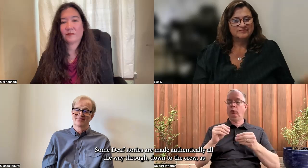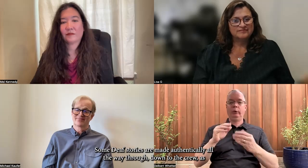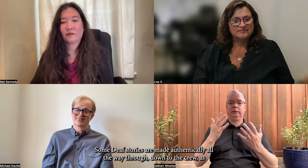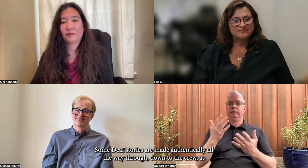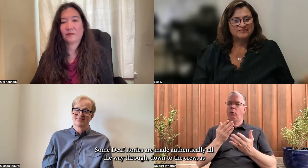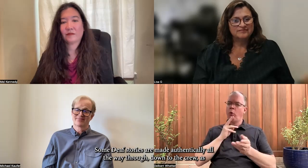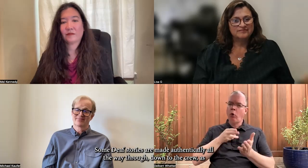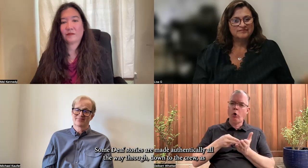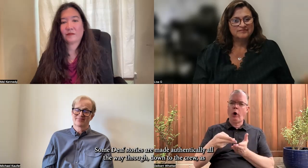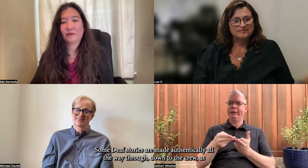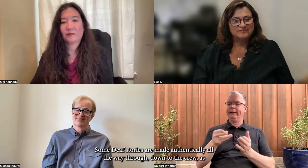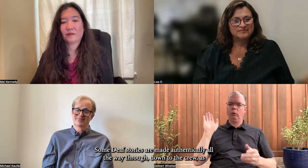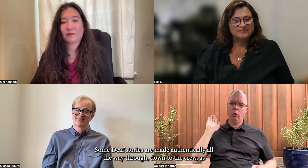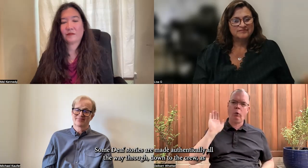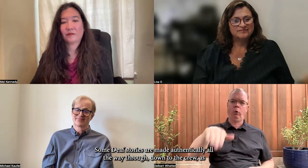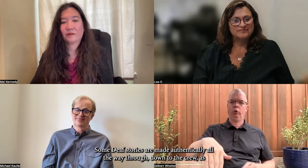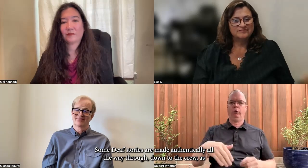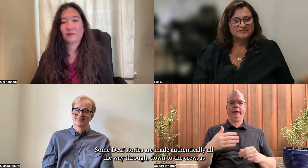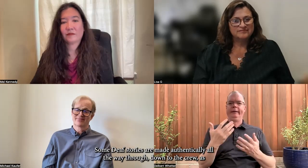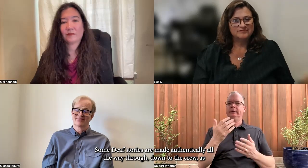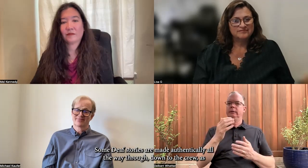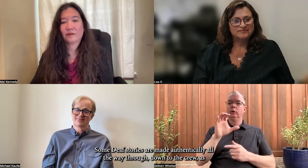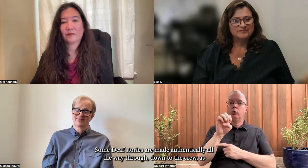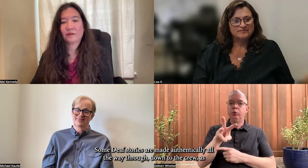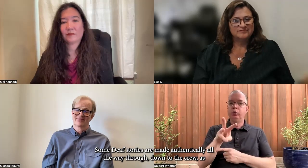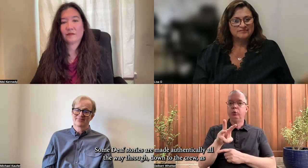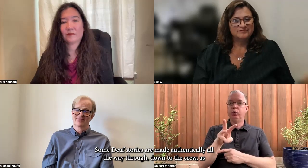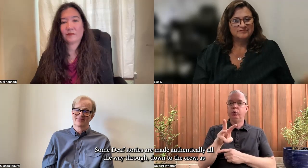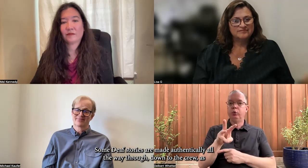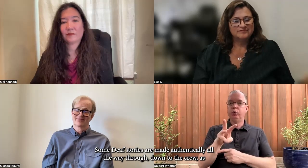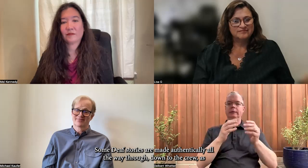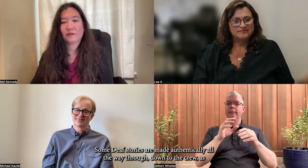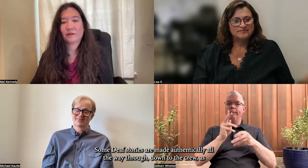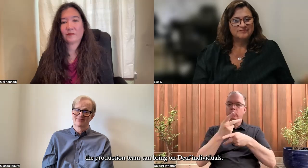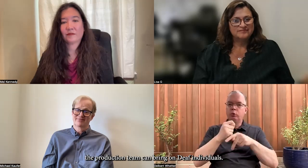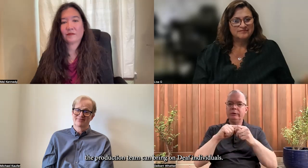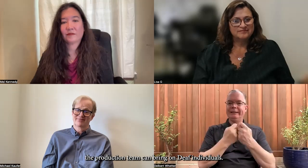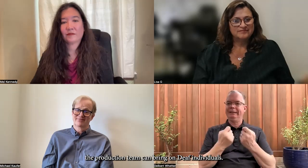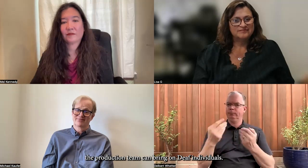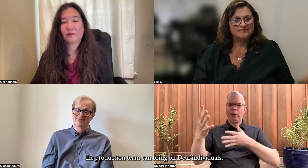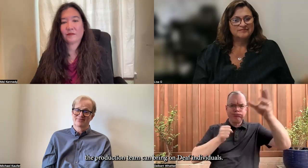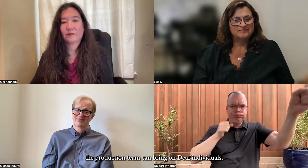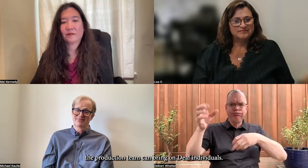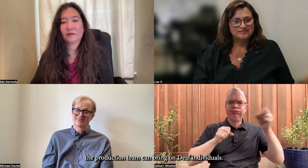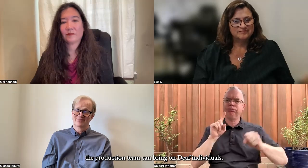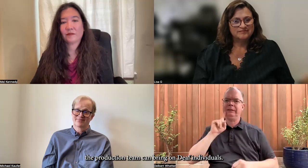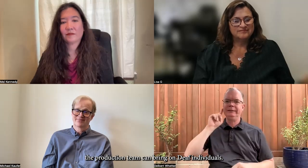Some deaf stories are made authentically all the way through, down to the crew, as the production team can bring on deaf